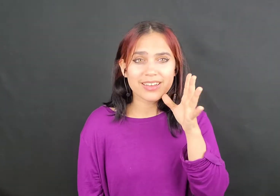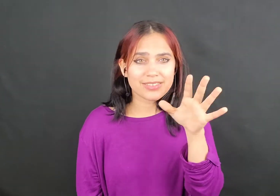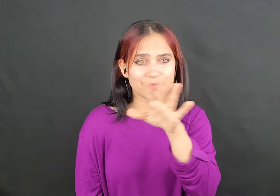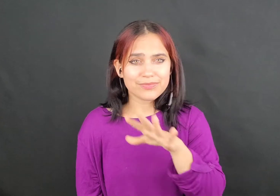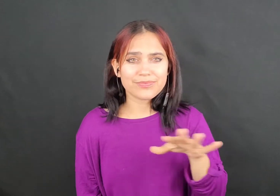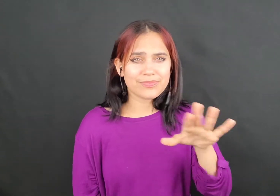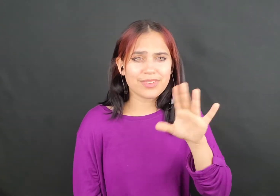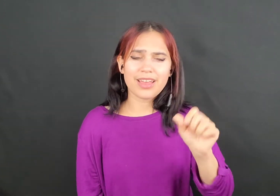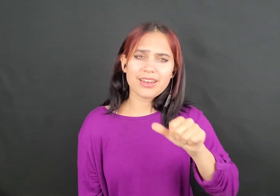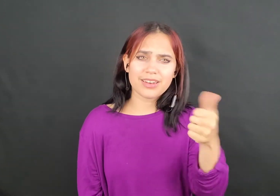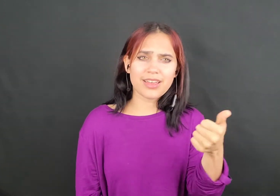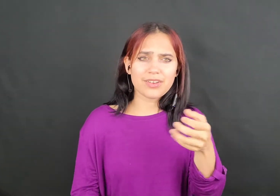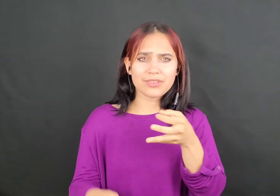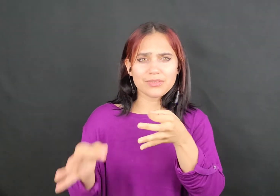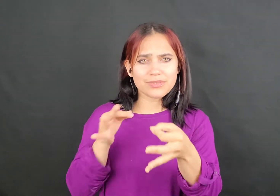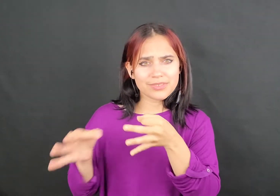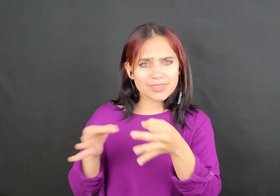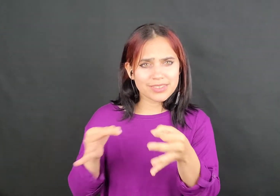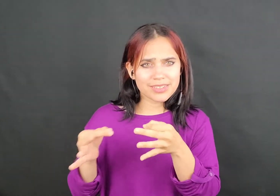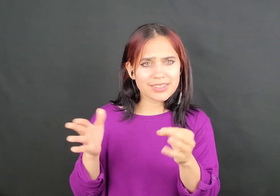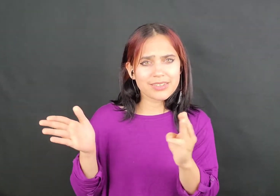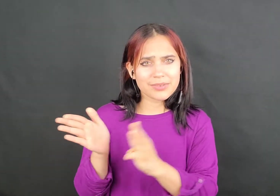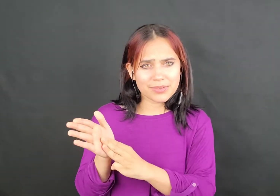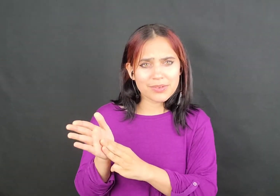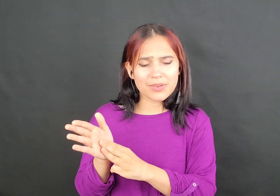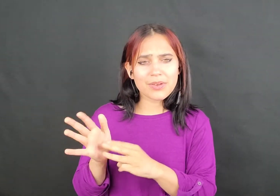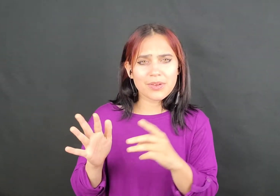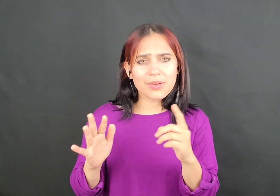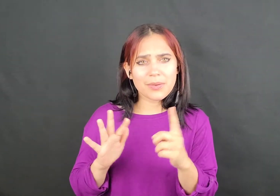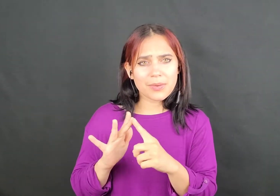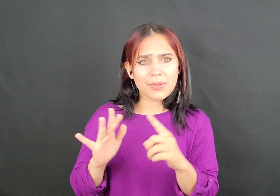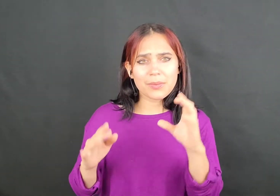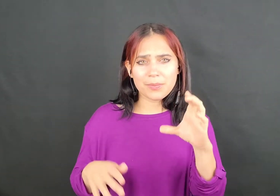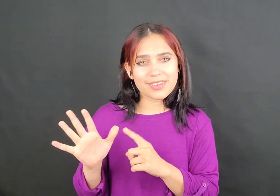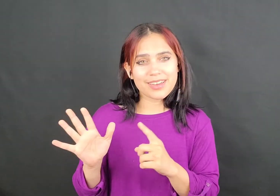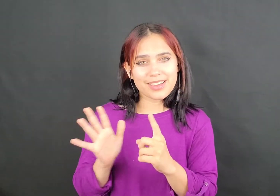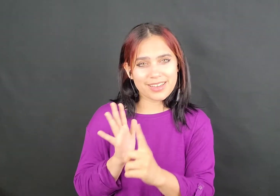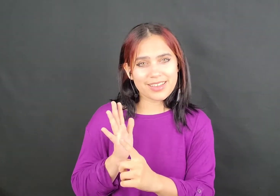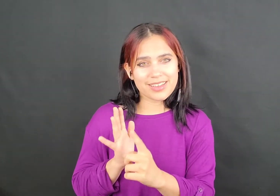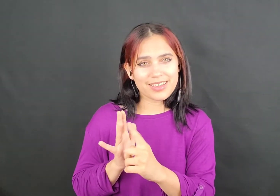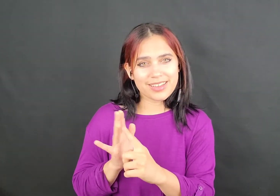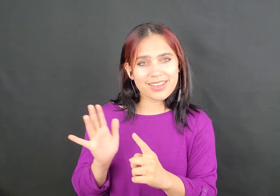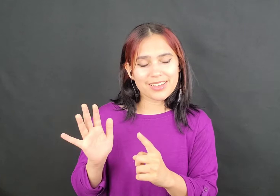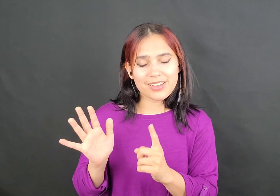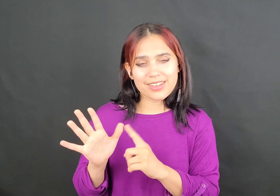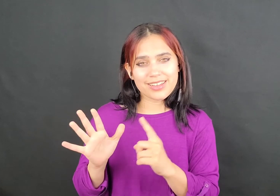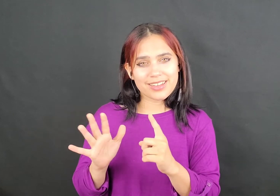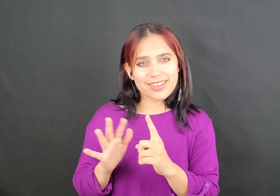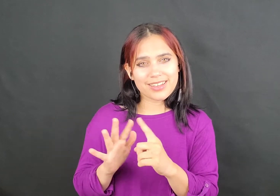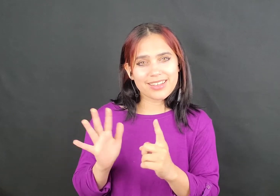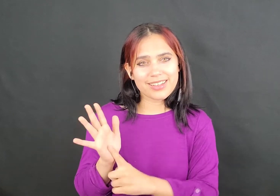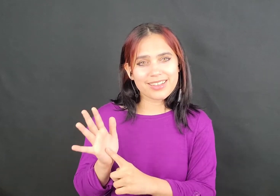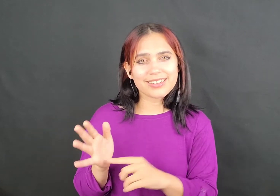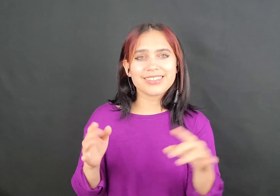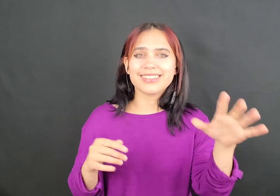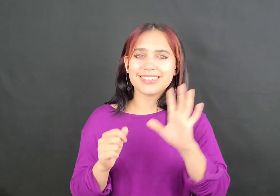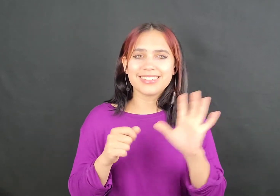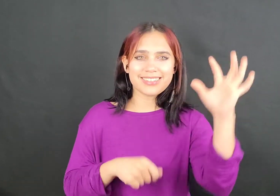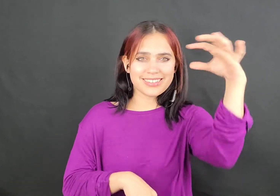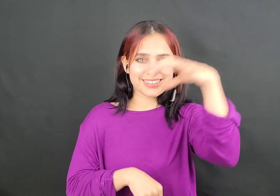writer tells us that it was dedicated as a shrine of Hercules. It was at one time believed that when the Spaniards first tried to